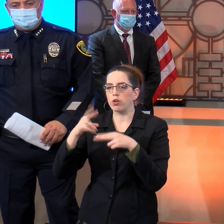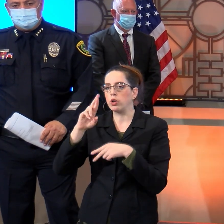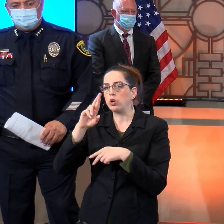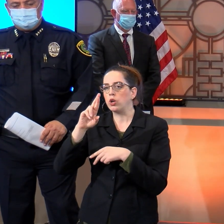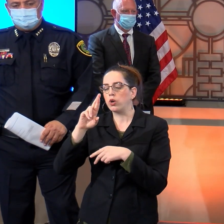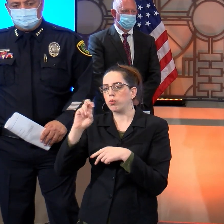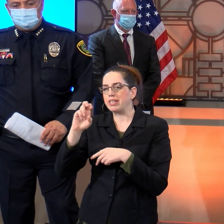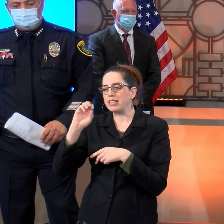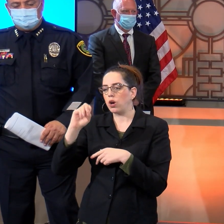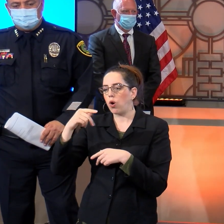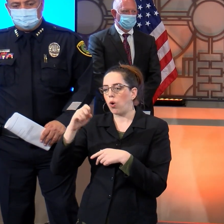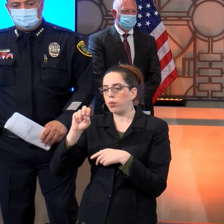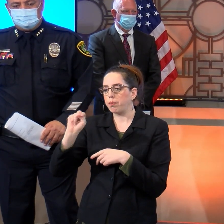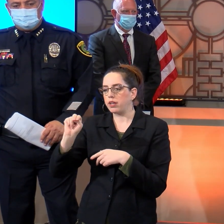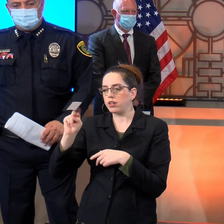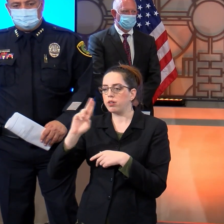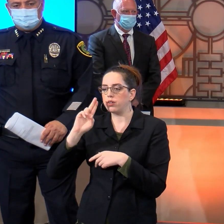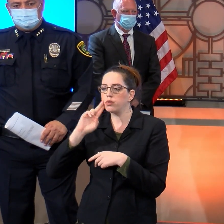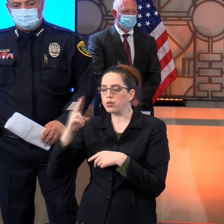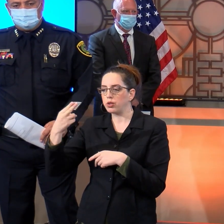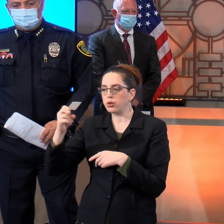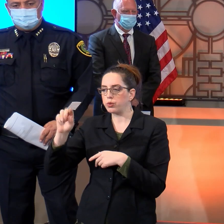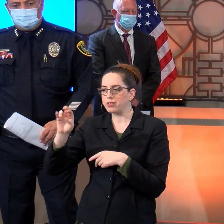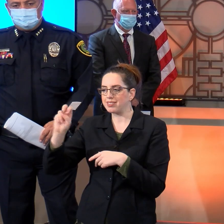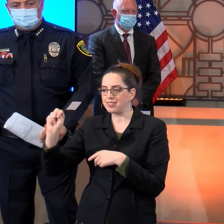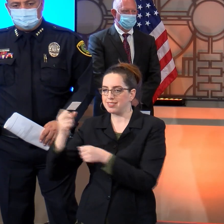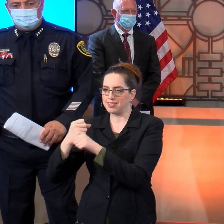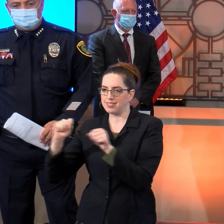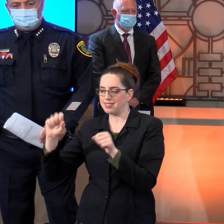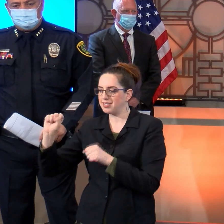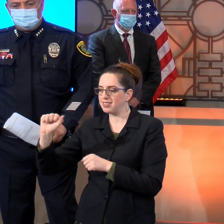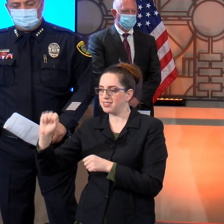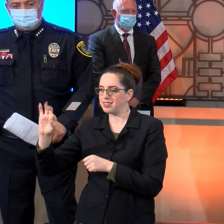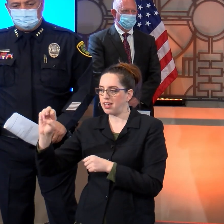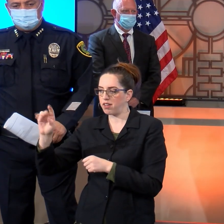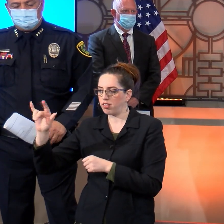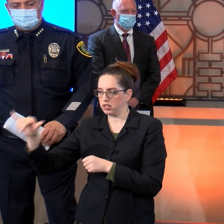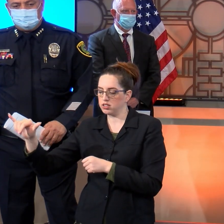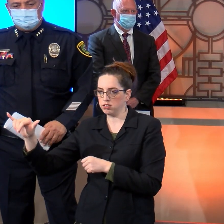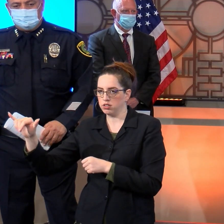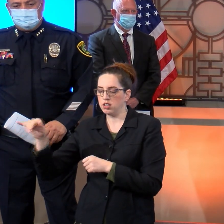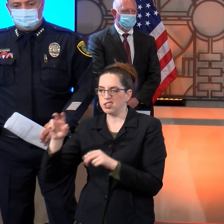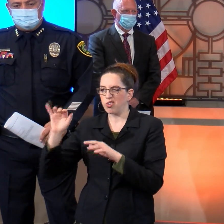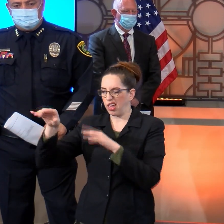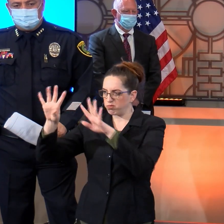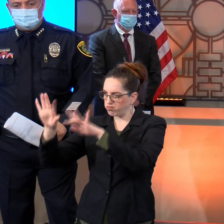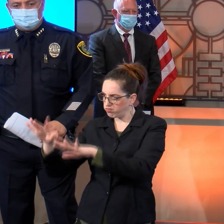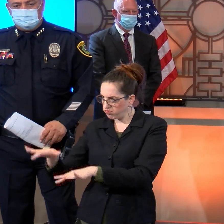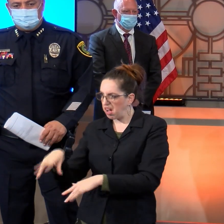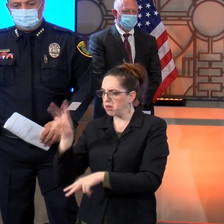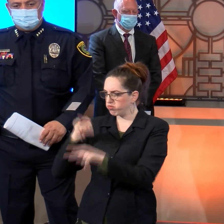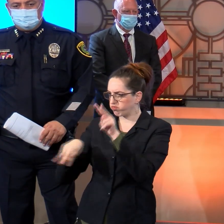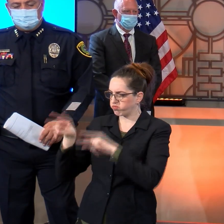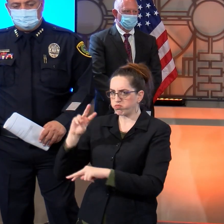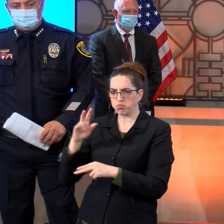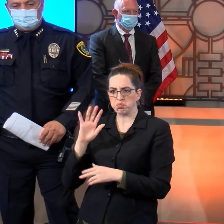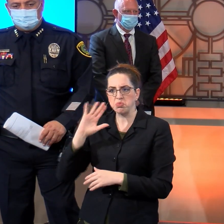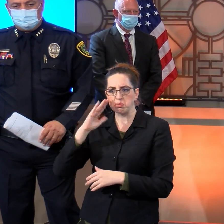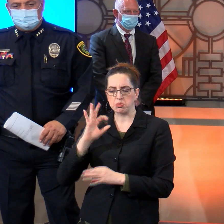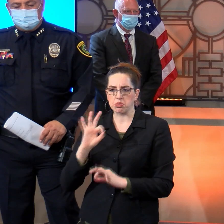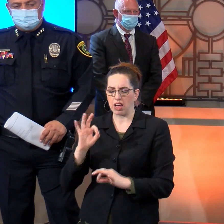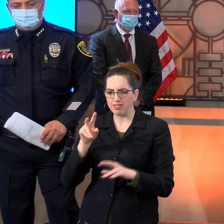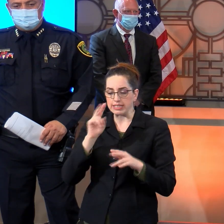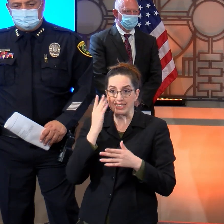Reopen Houston Safely. So we've looked at this. We very much like what we see under it. I've looked at some plans of